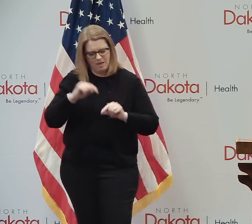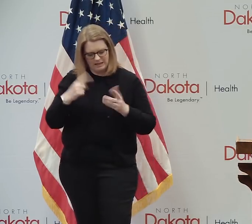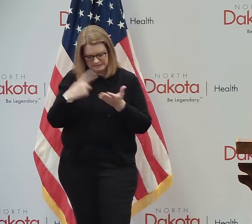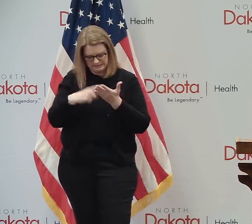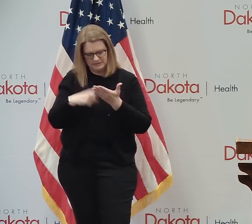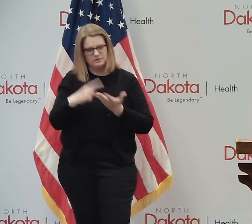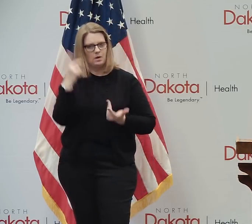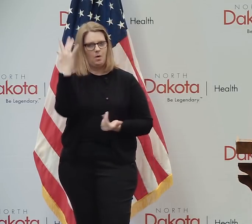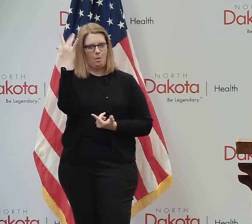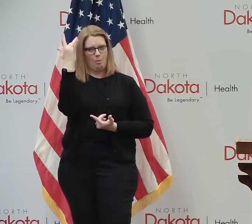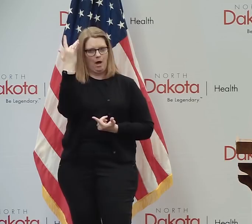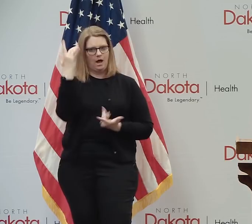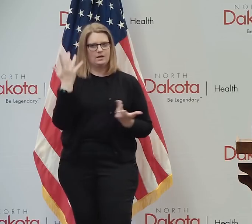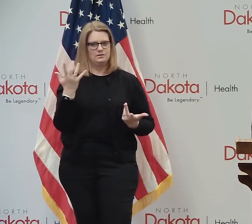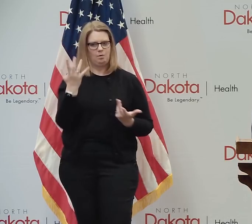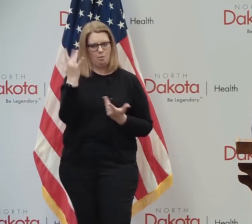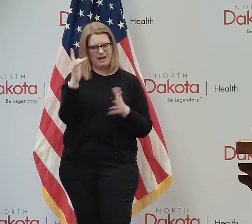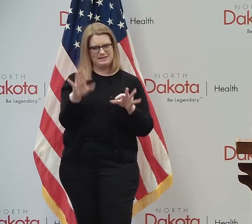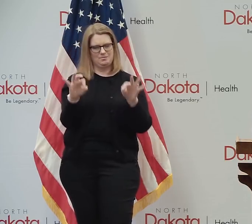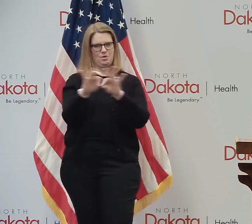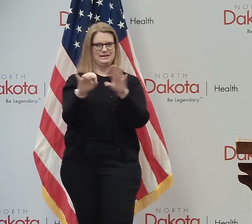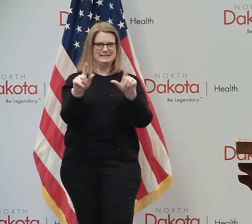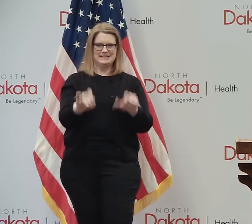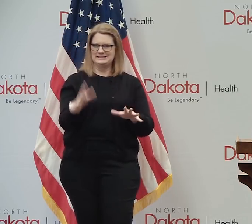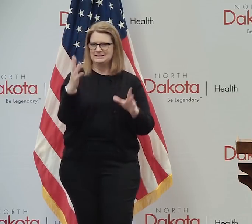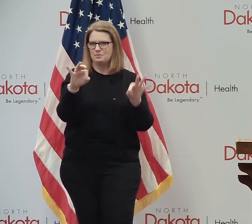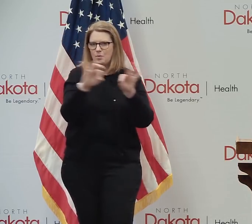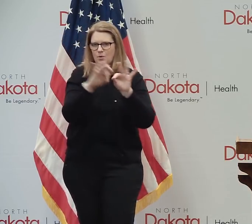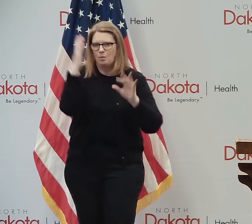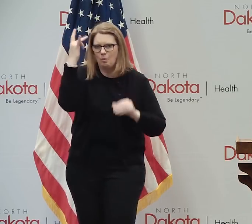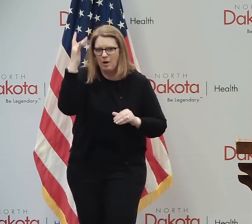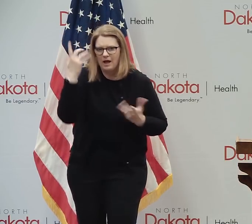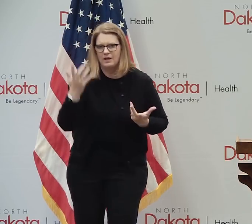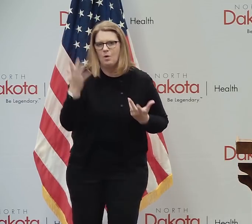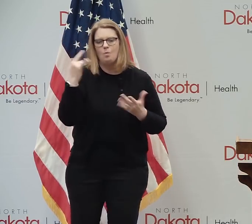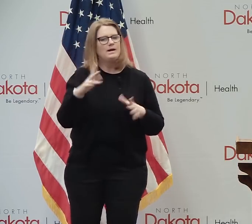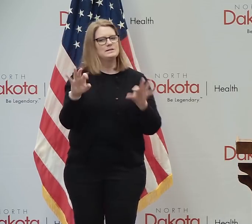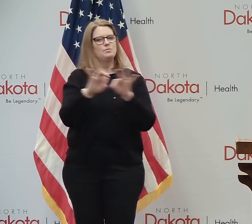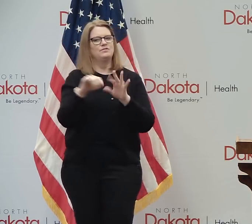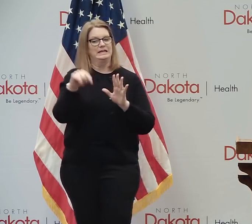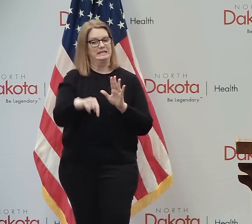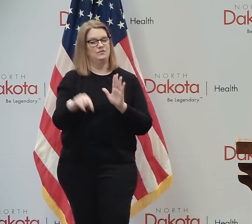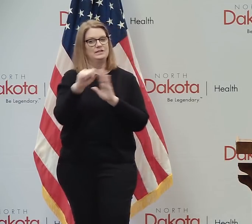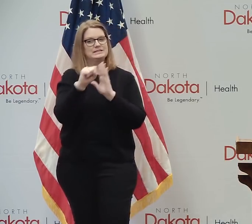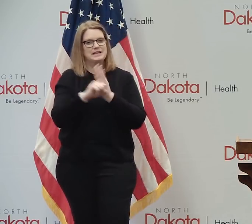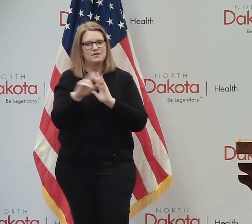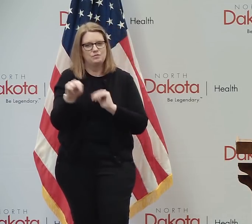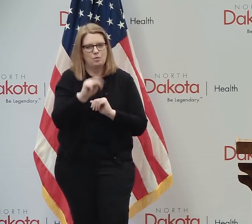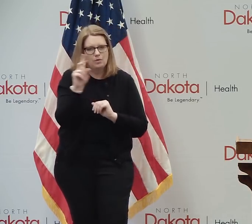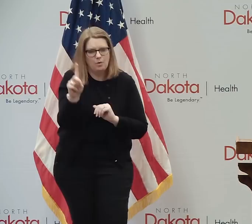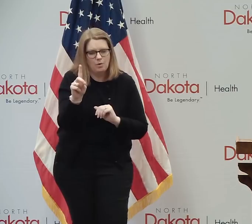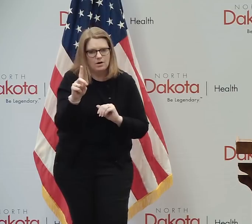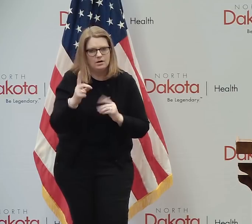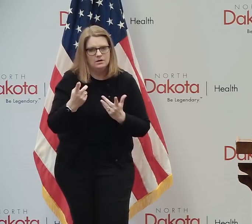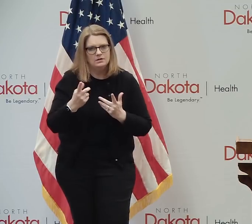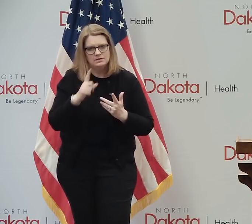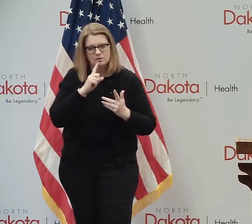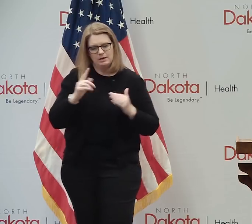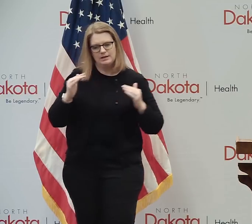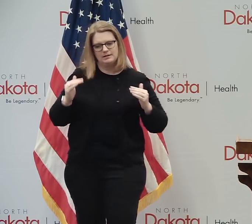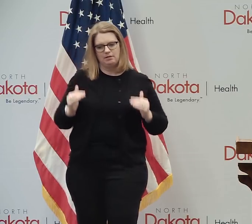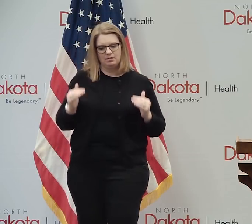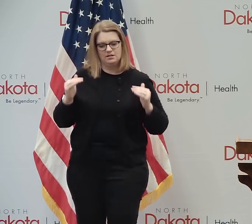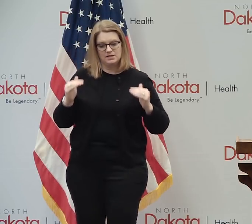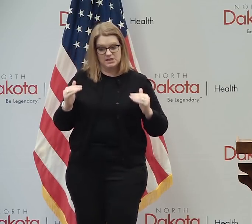about testing, why we lead with testing, and why it's been important for the state of North Dakota to work its way to near the top